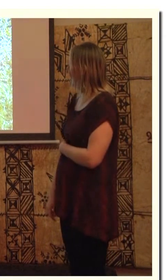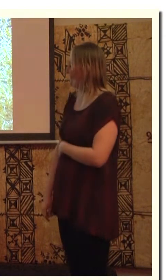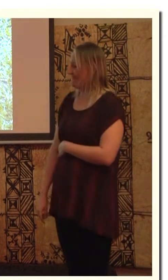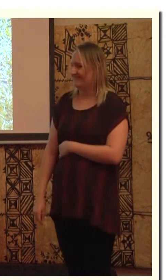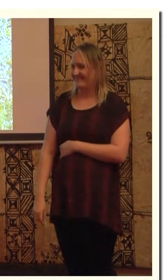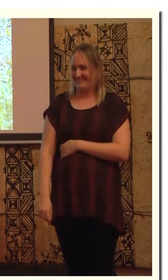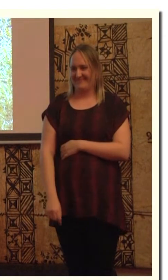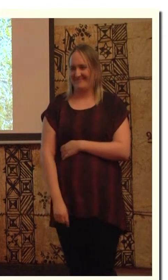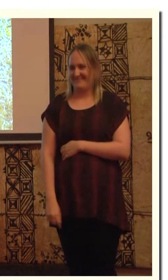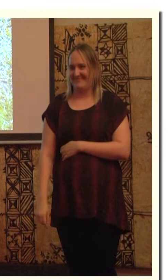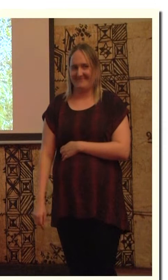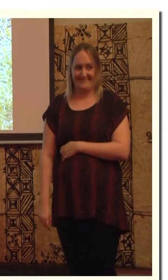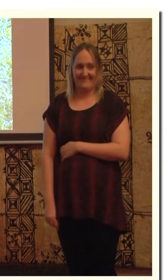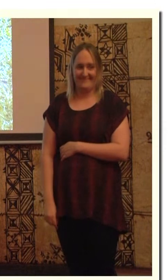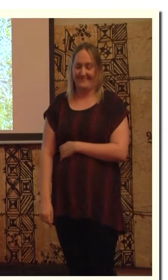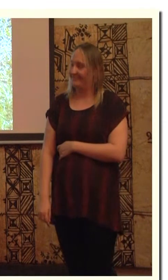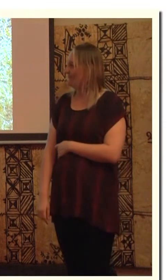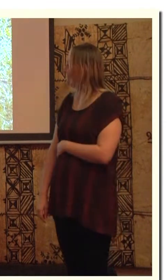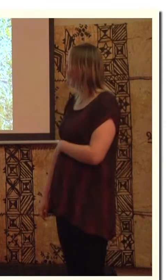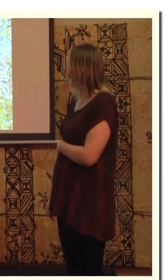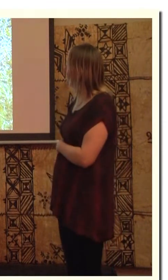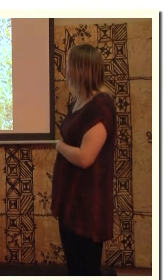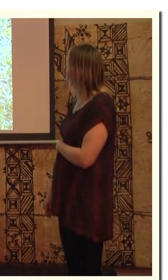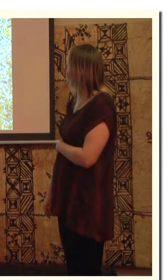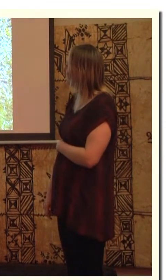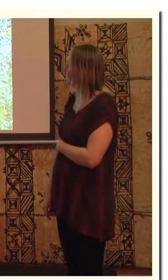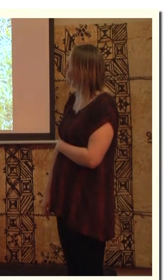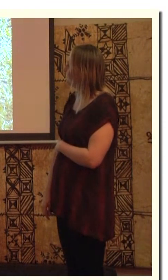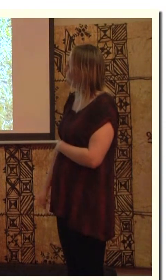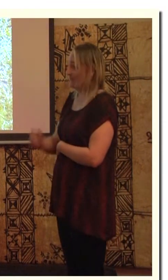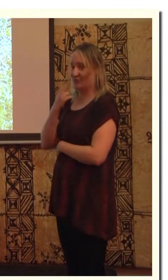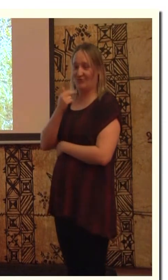into a gopher hole. It's something to look out for when you're traveling around the US.